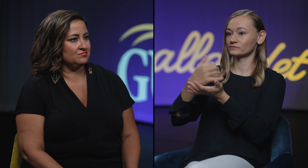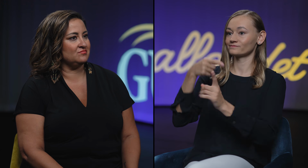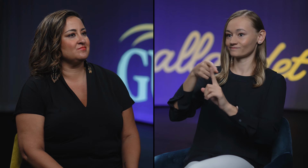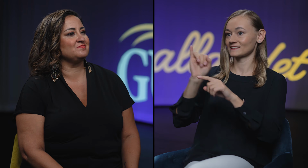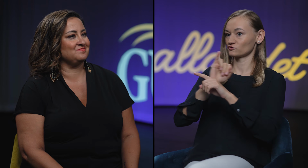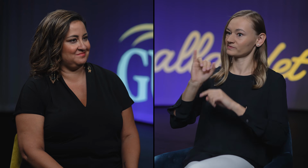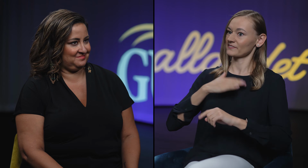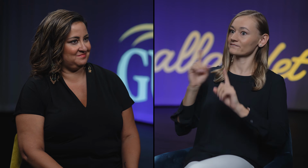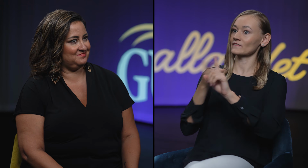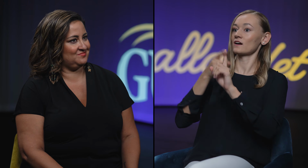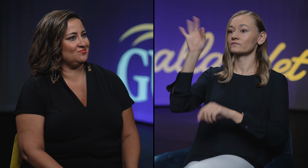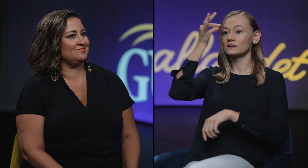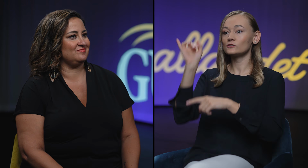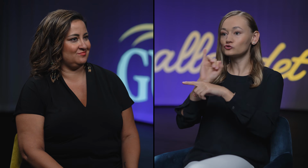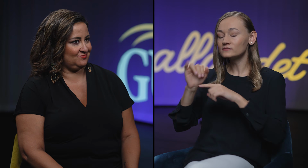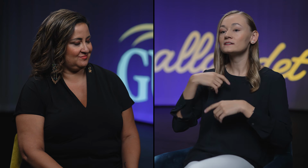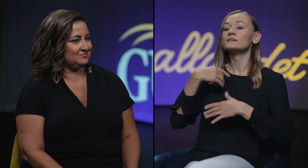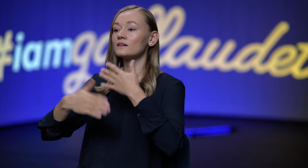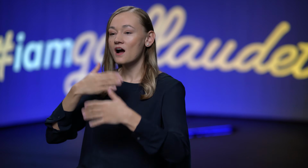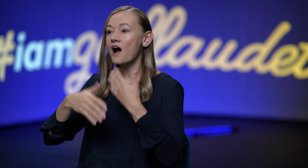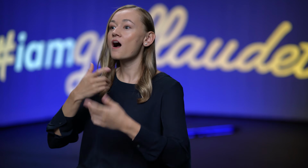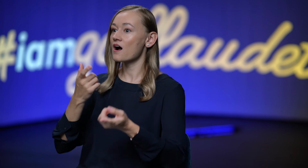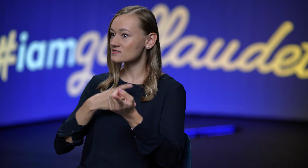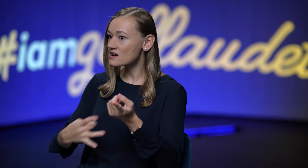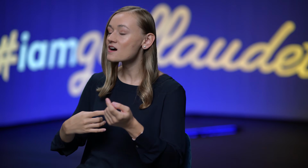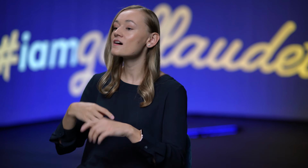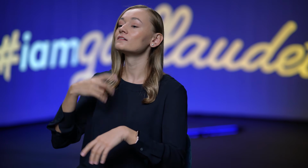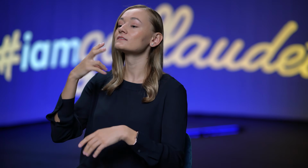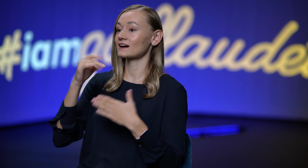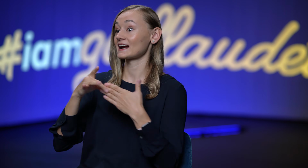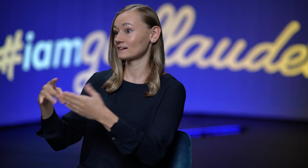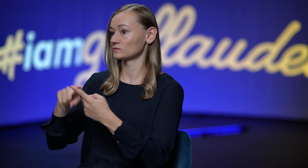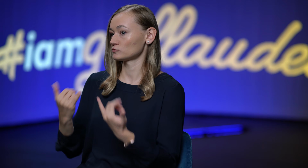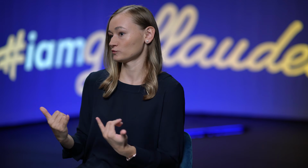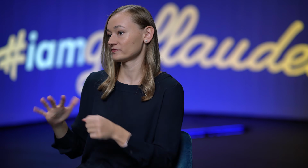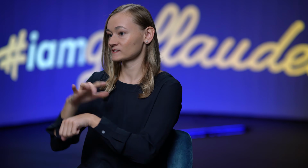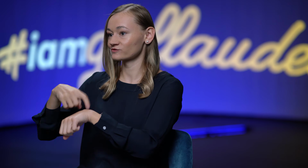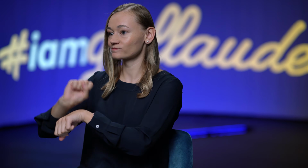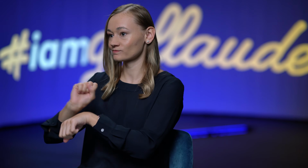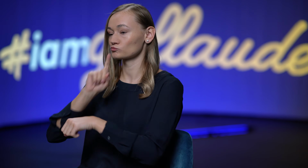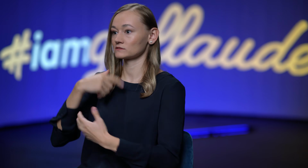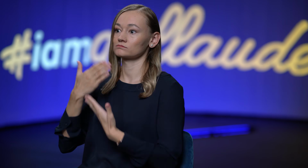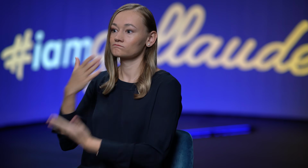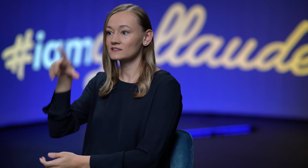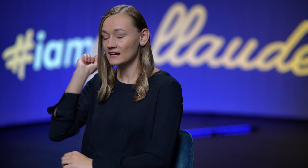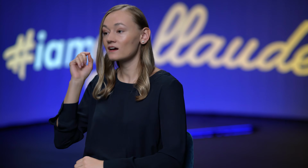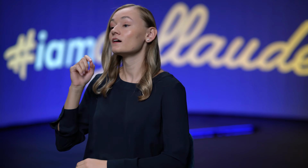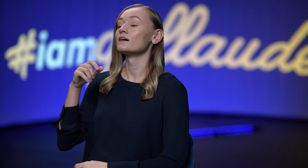Treasury, which was my first federal internship. As time went on, I liked it, and that led me to my current full-time job. I